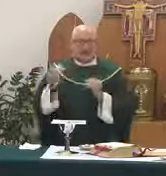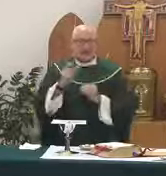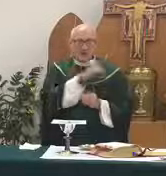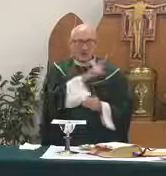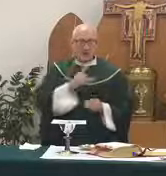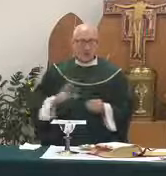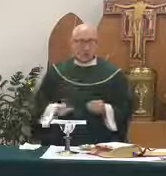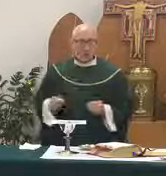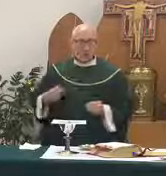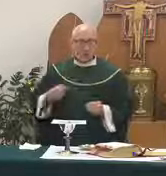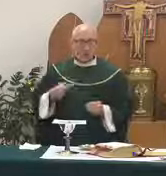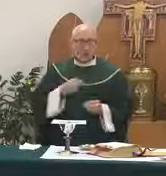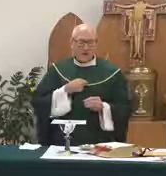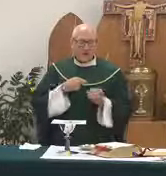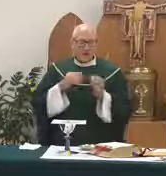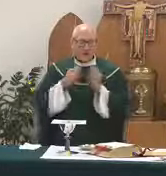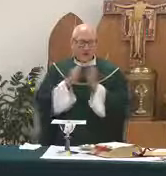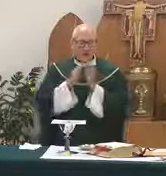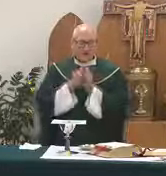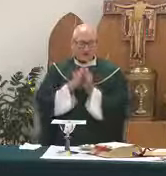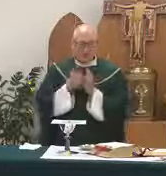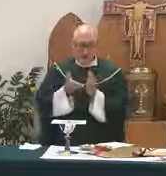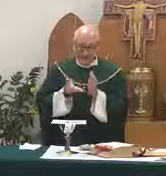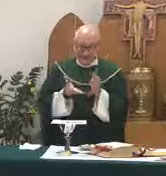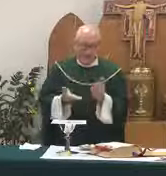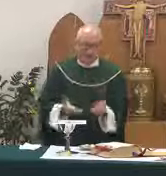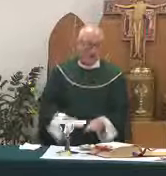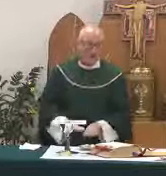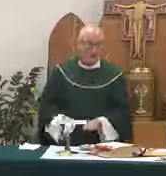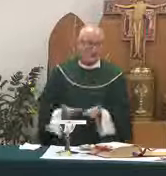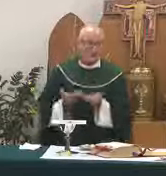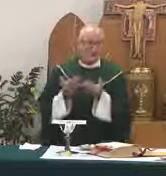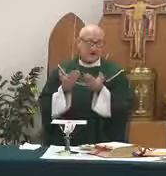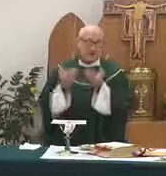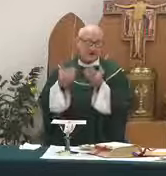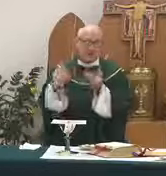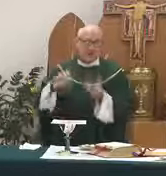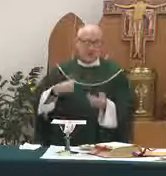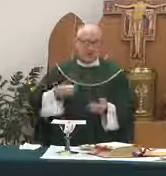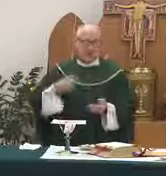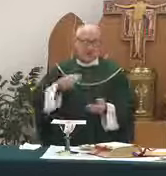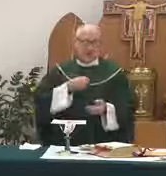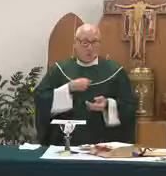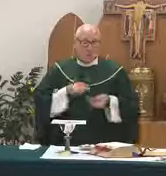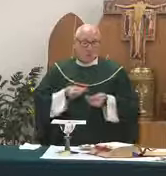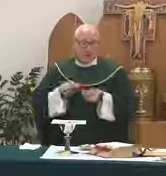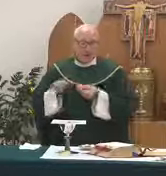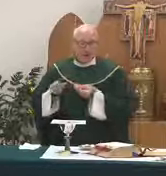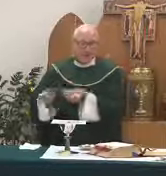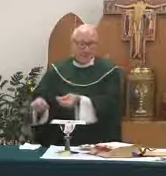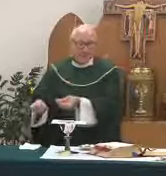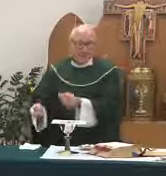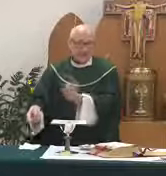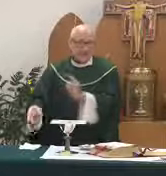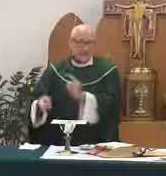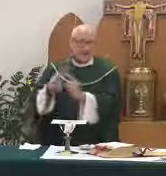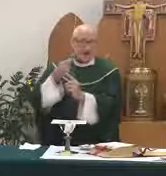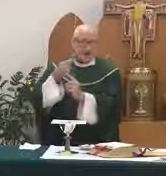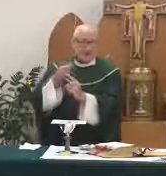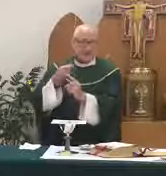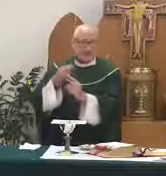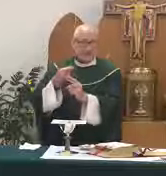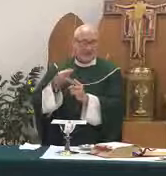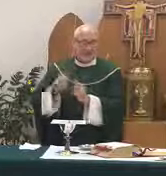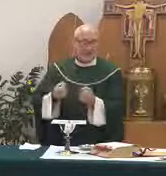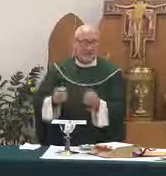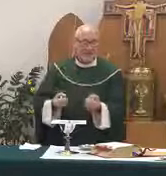Accept, O Lord, we pray, the offerings which we bring